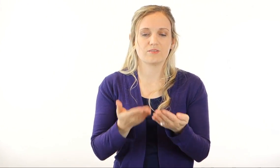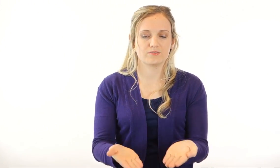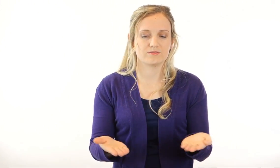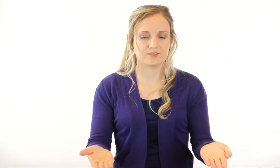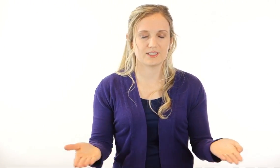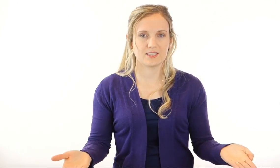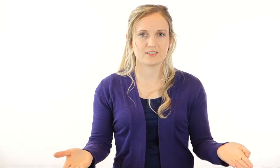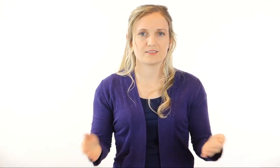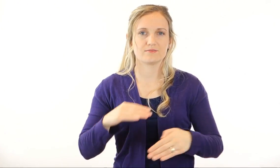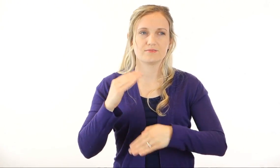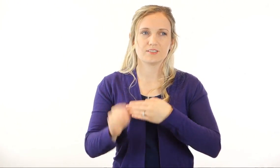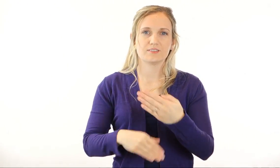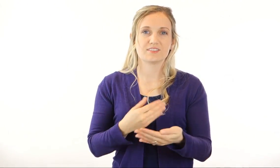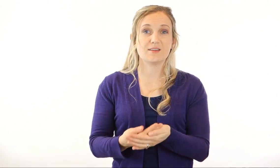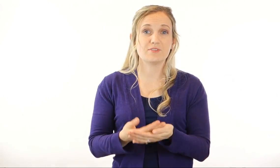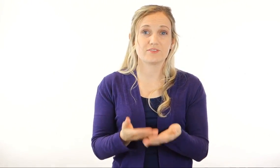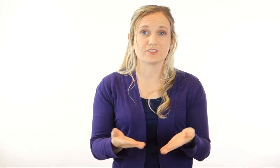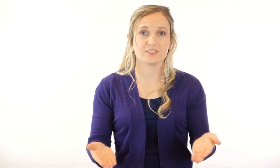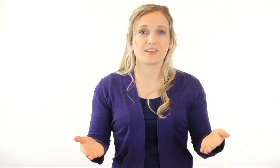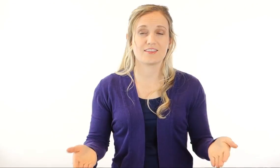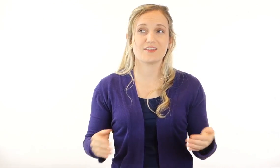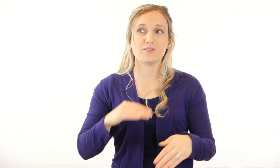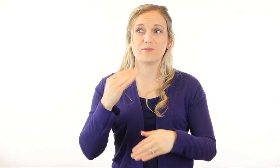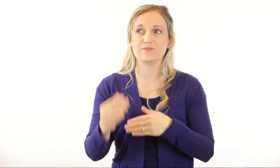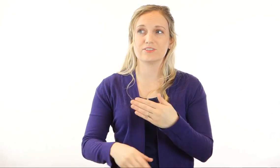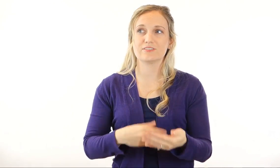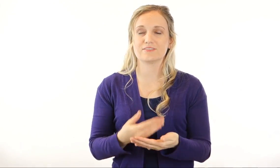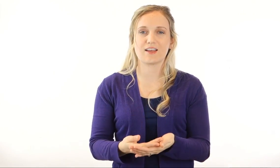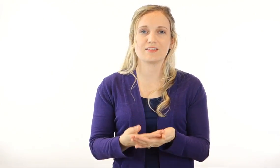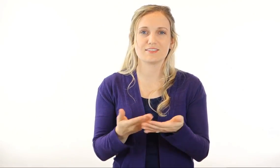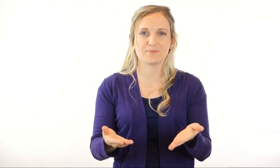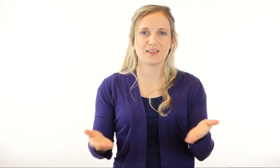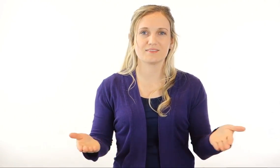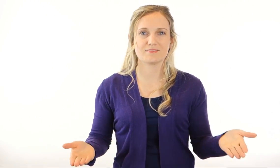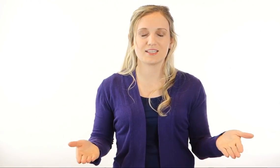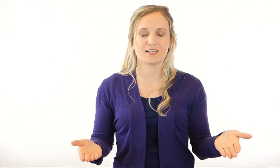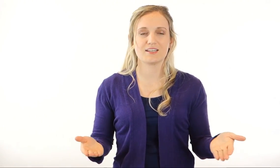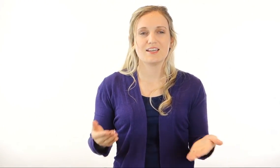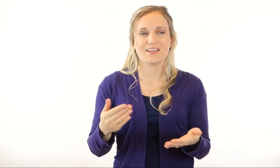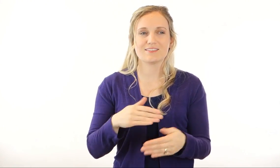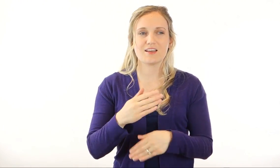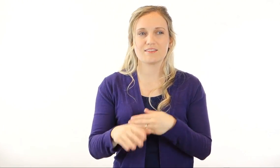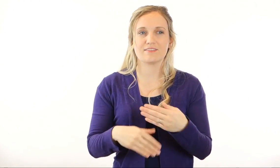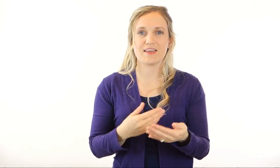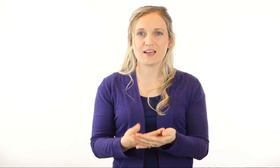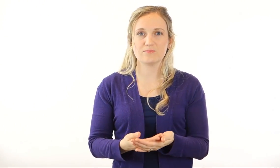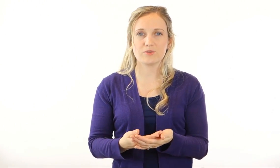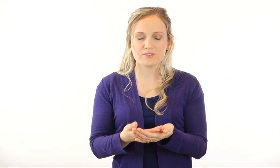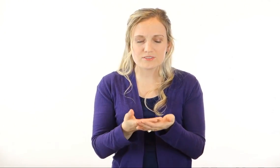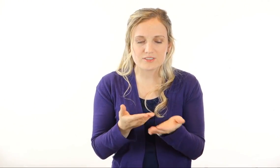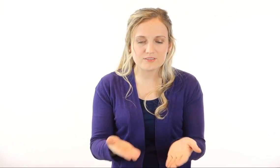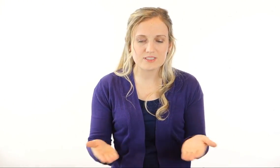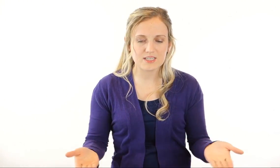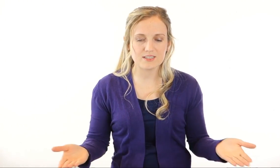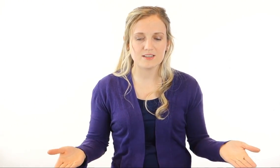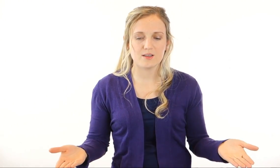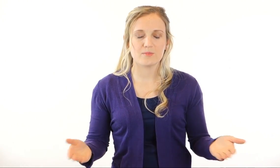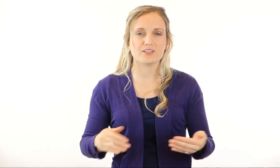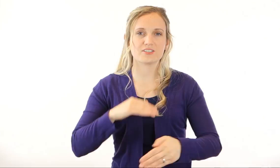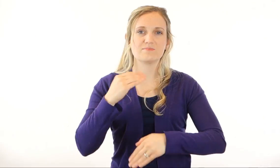go like this. Some of the verses. I think on one verse, I skipped that sign. It's not that important to do this sign, but it just